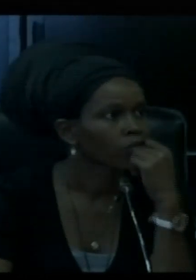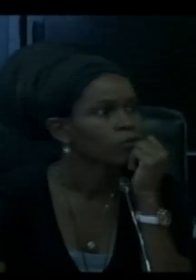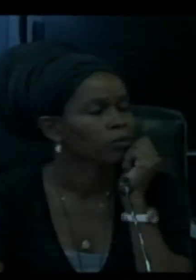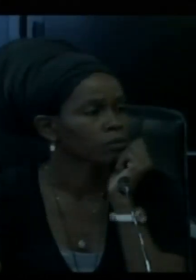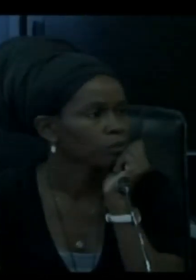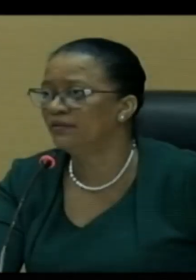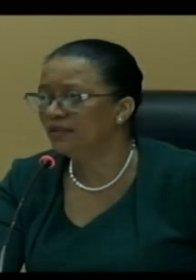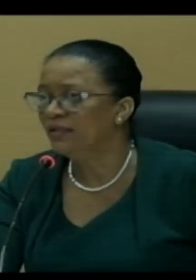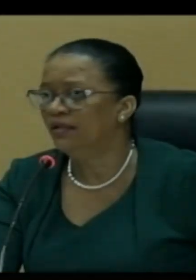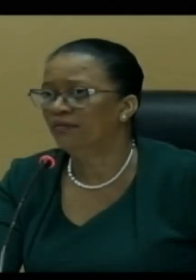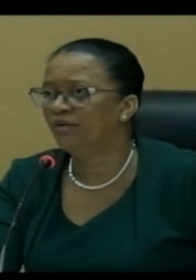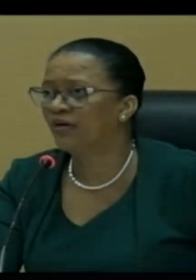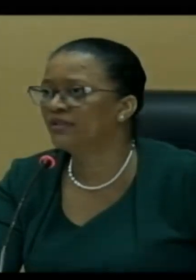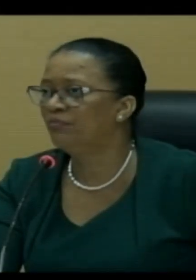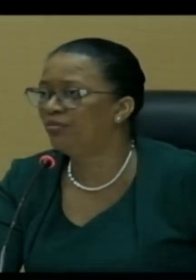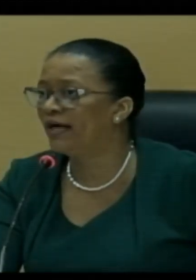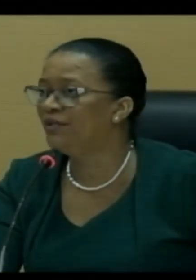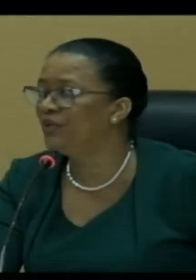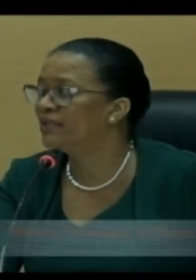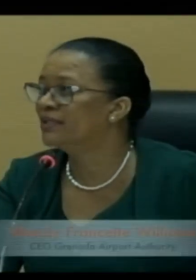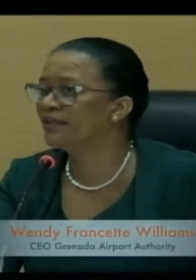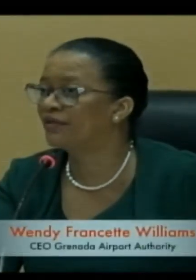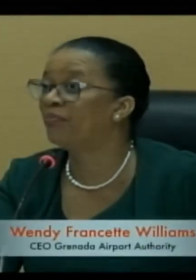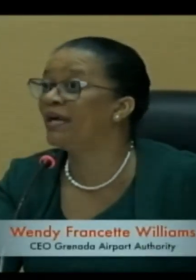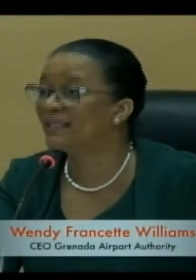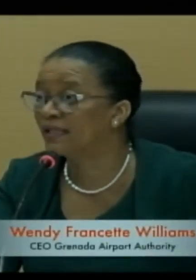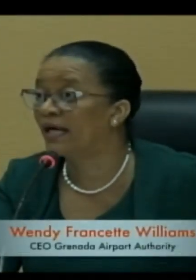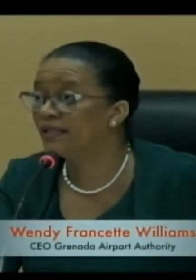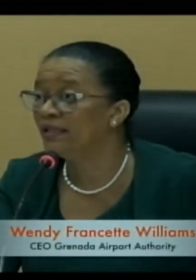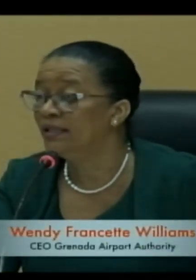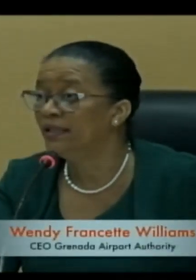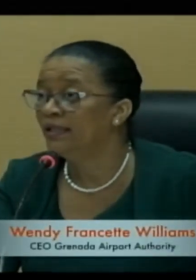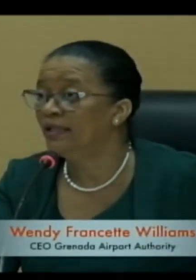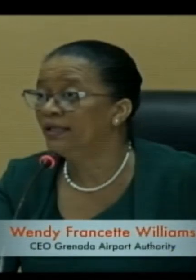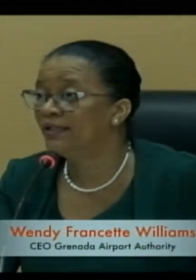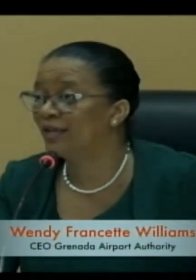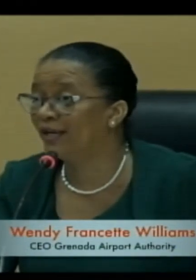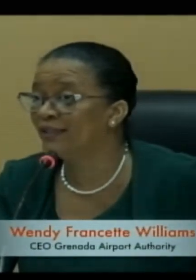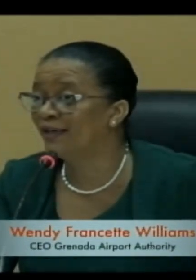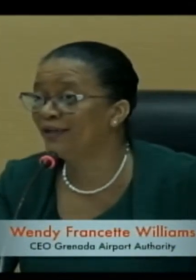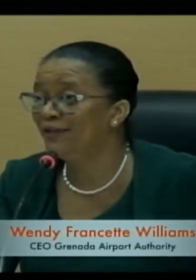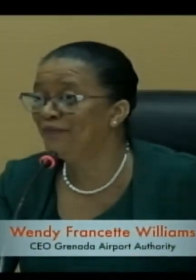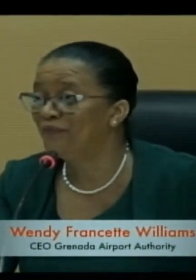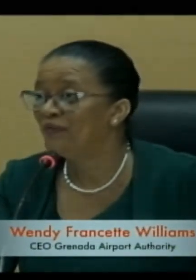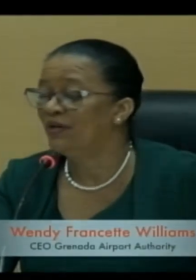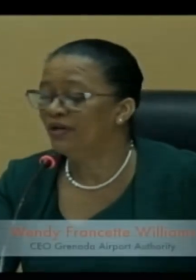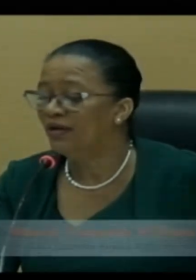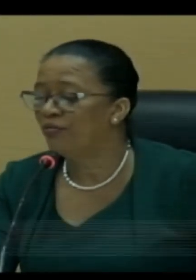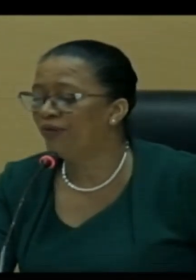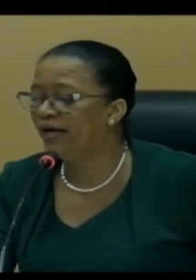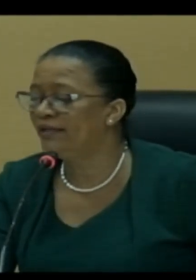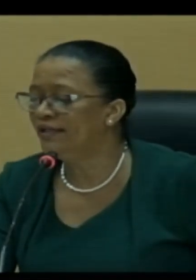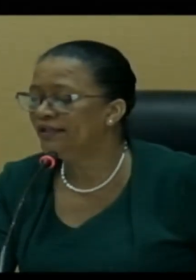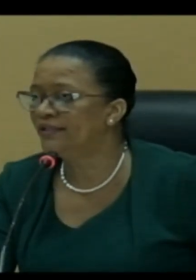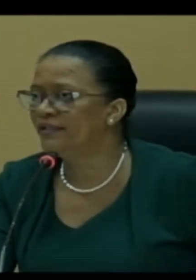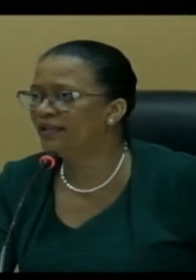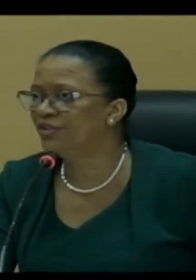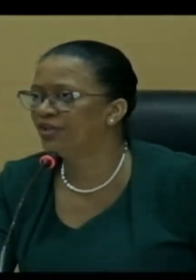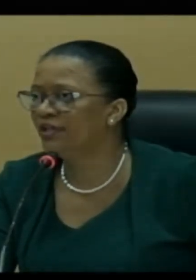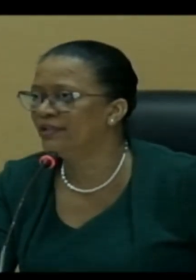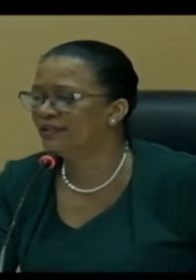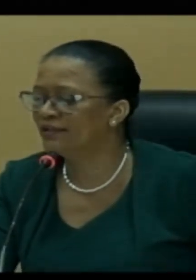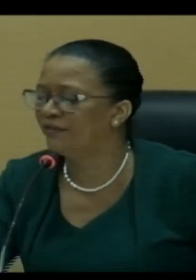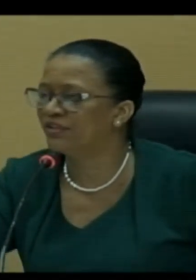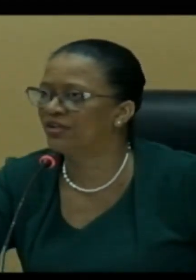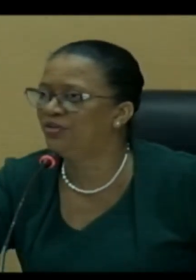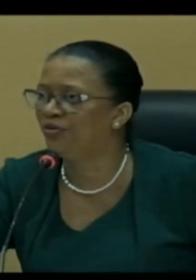They are not going to be mixed because the mobile unit is set up airside. It's airside. Where the nurses'